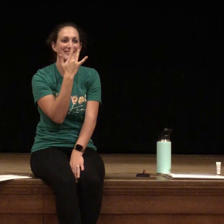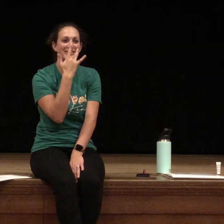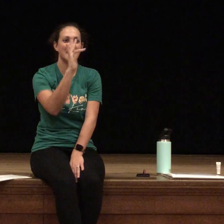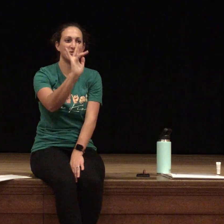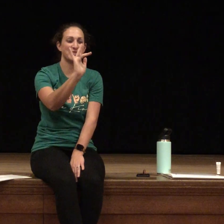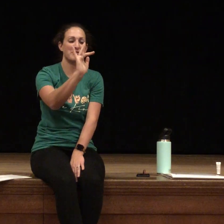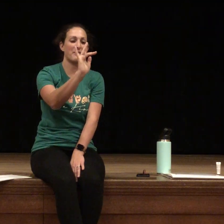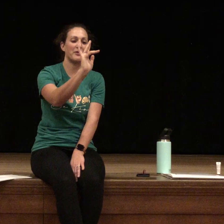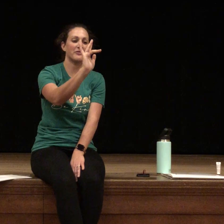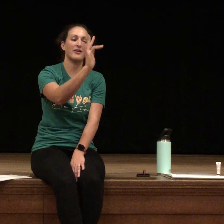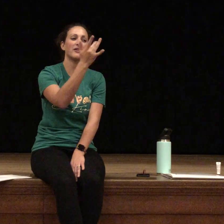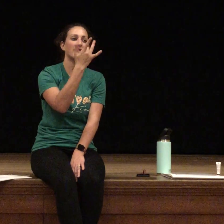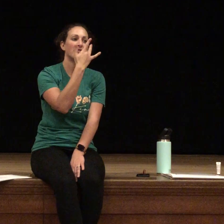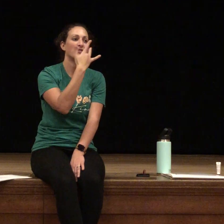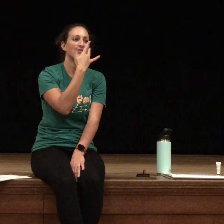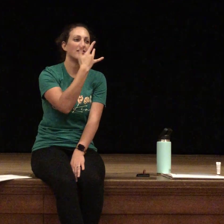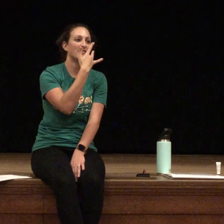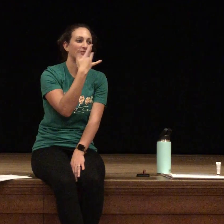Yep, so it's going to be that middle finger